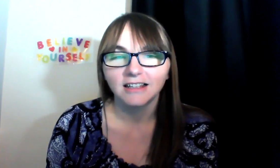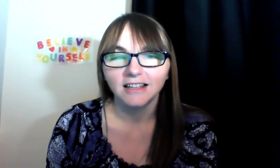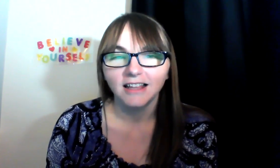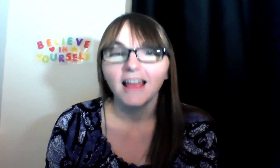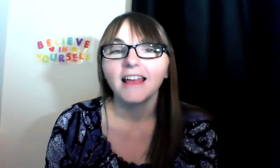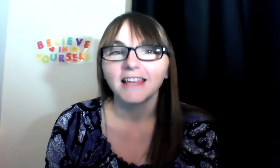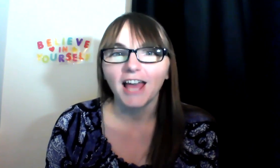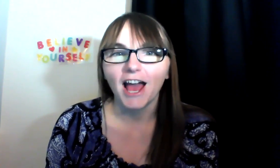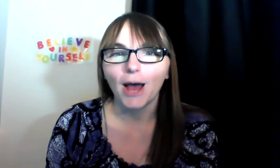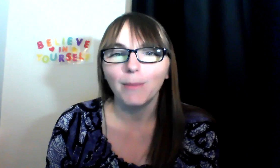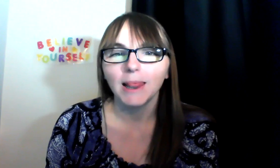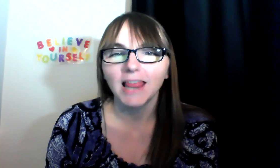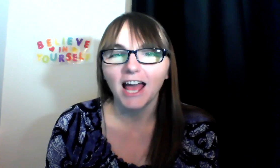Cab, lab.